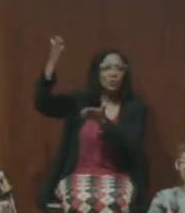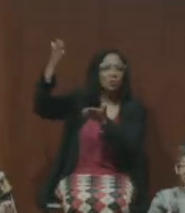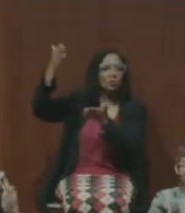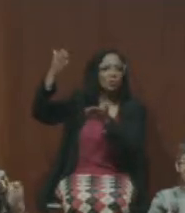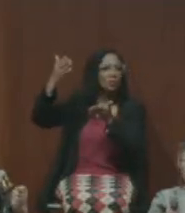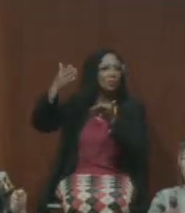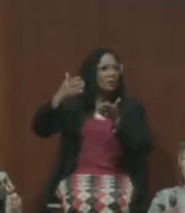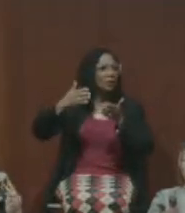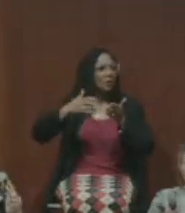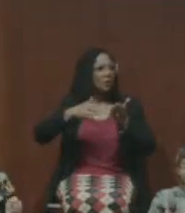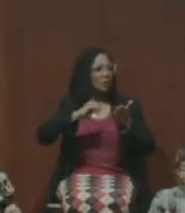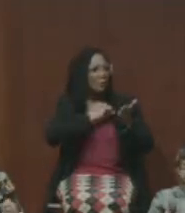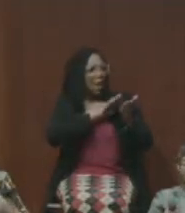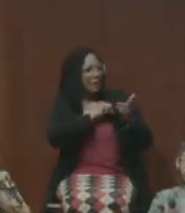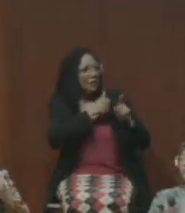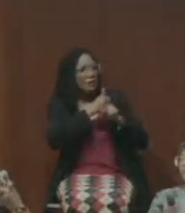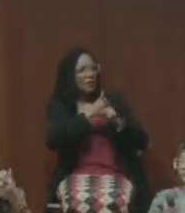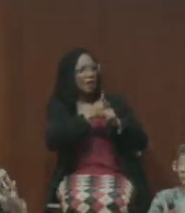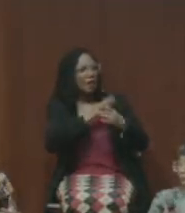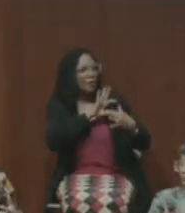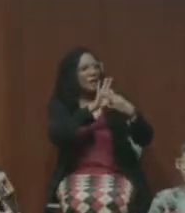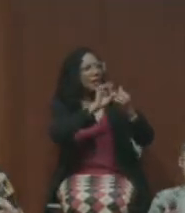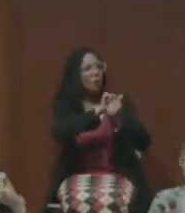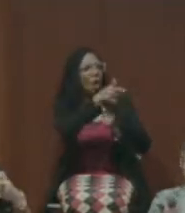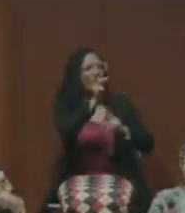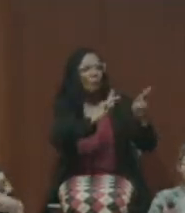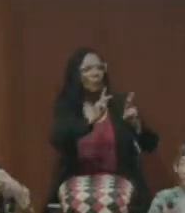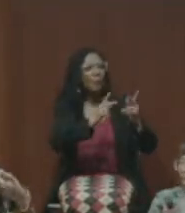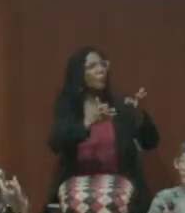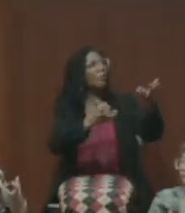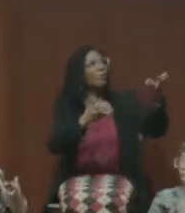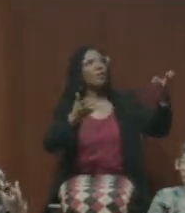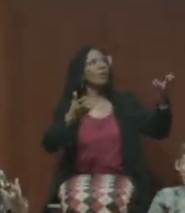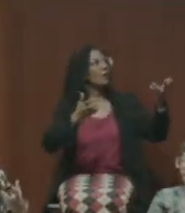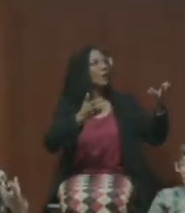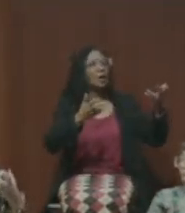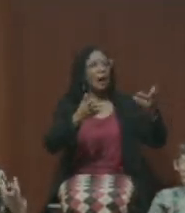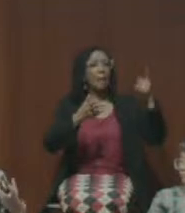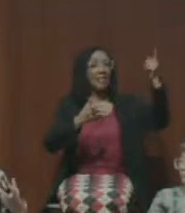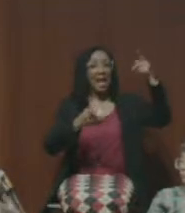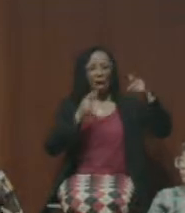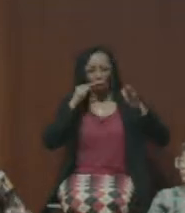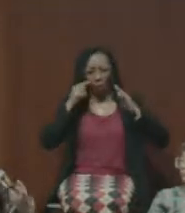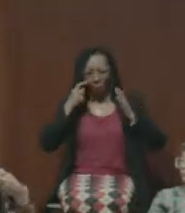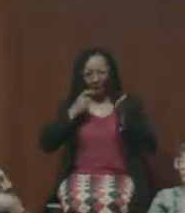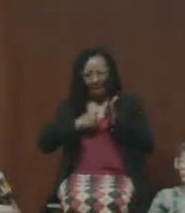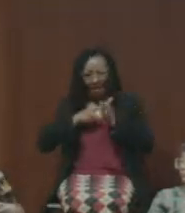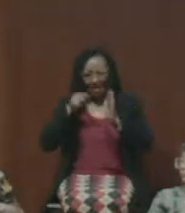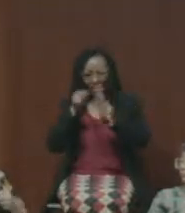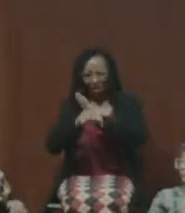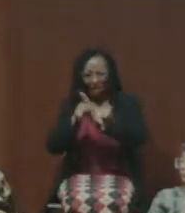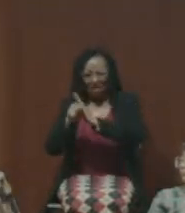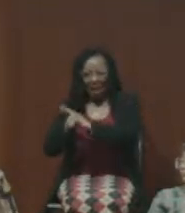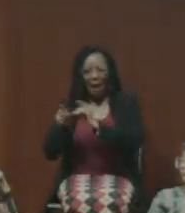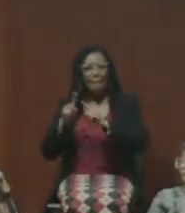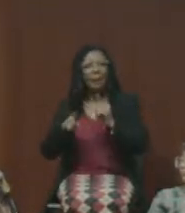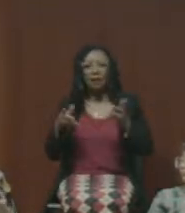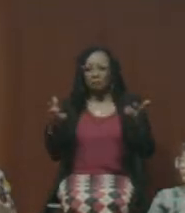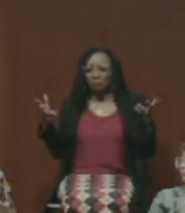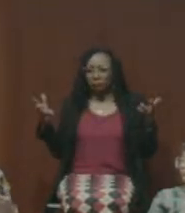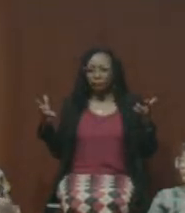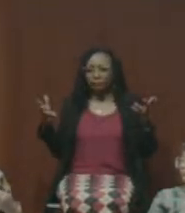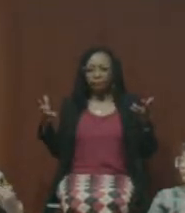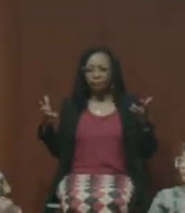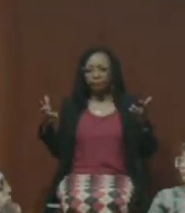are preventing Palestinians from connecting to other people who are witnessing the genocide, but also are like forming